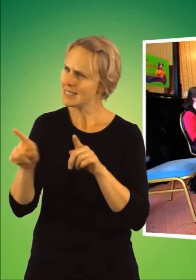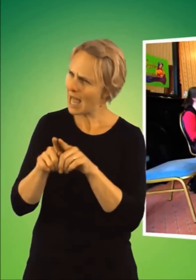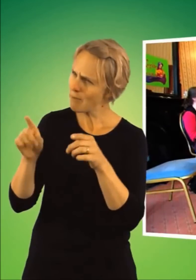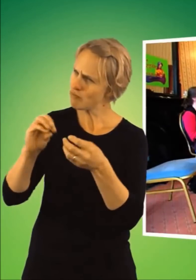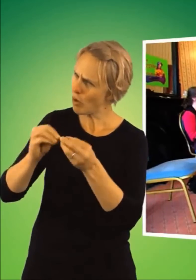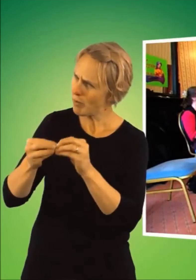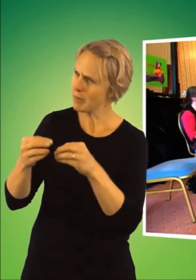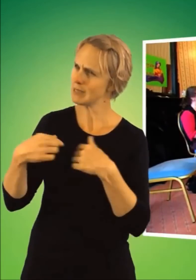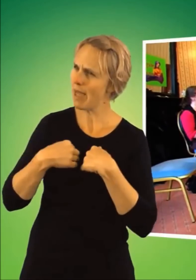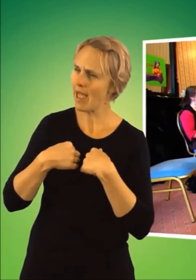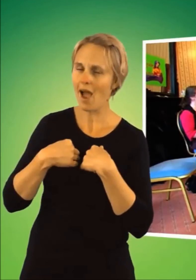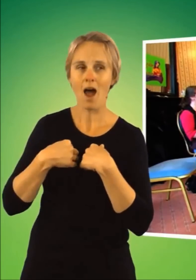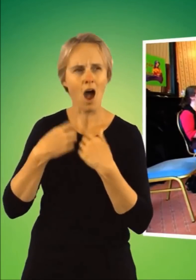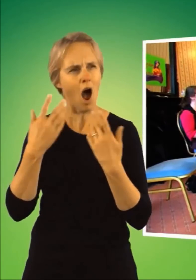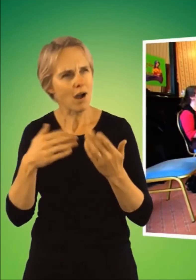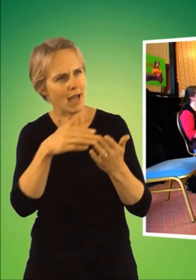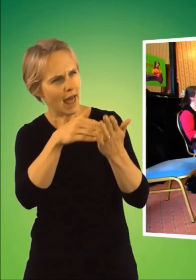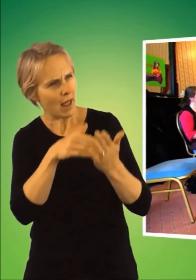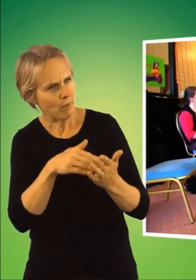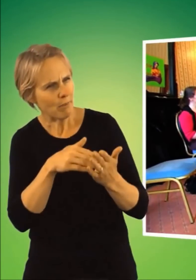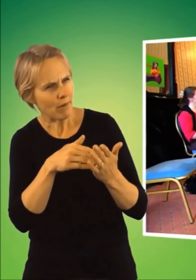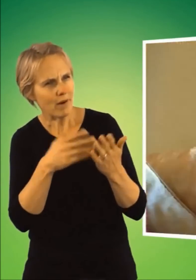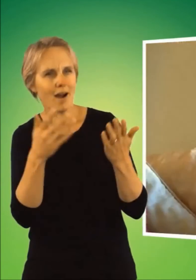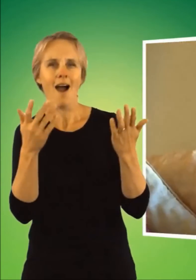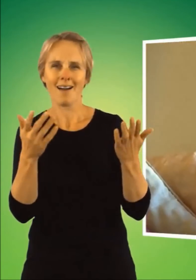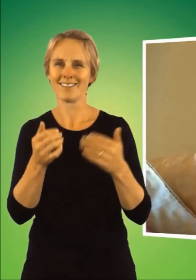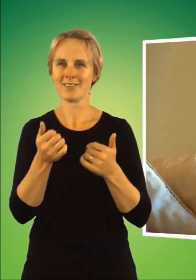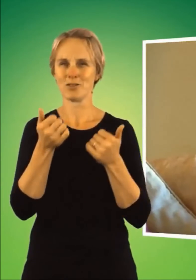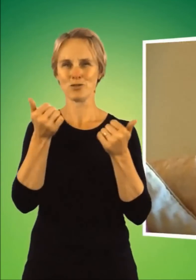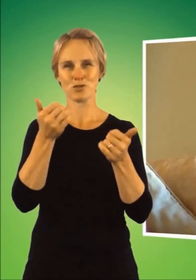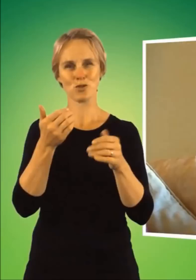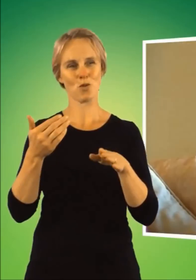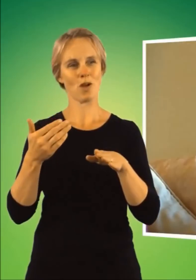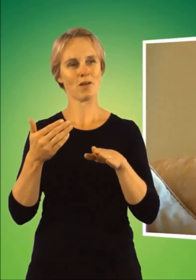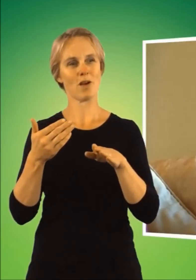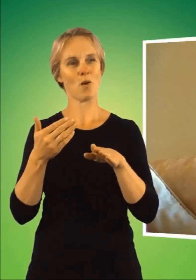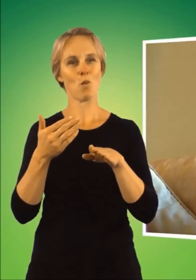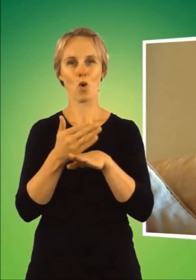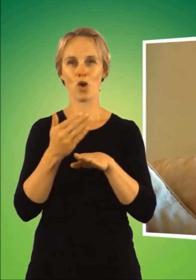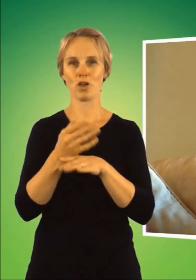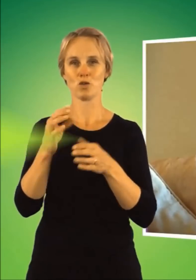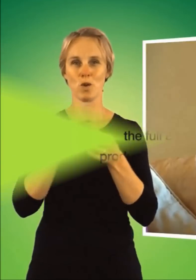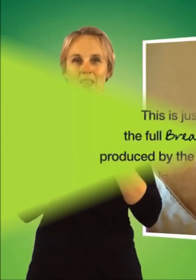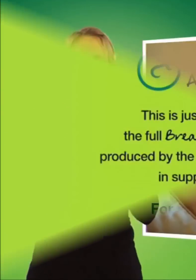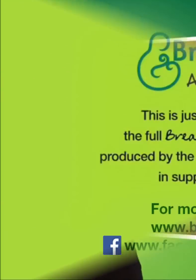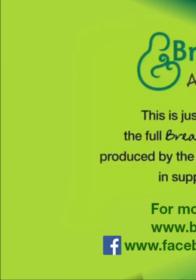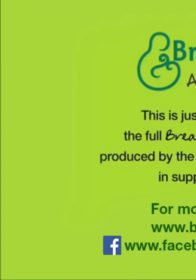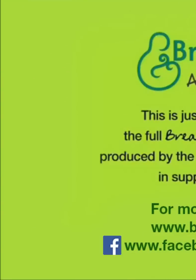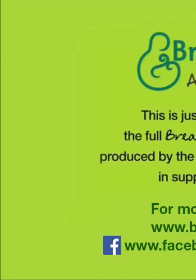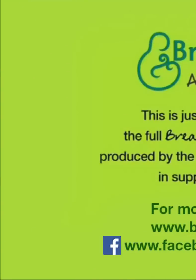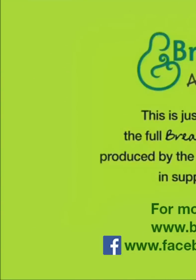be someone else who's had the same thing or has got some ideas about ways to manage